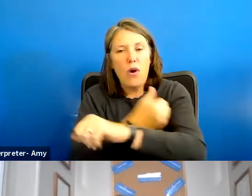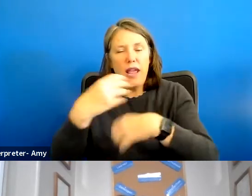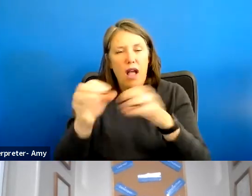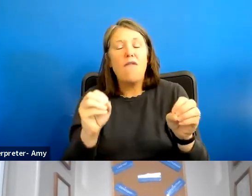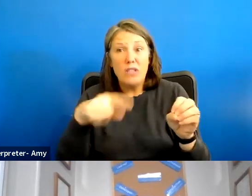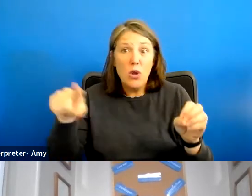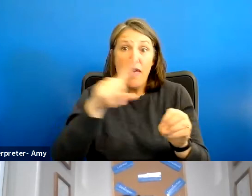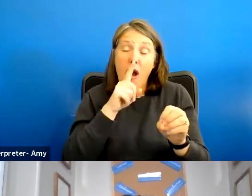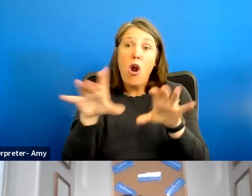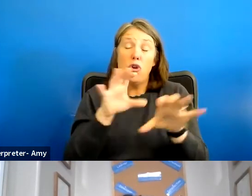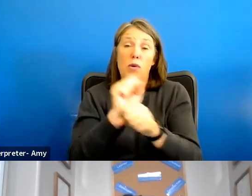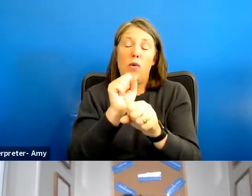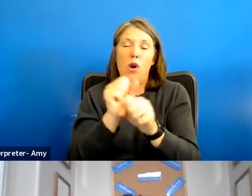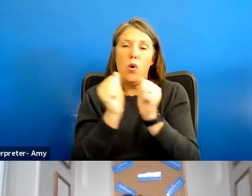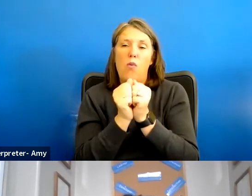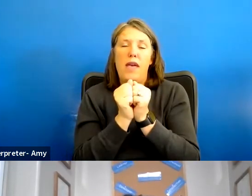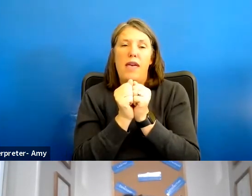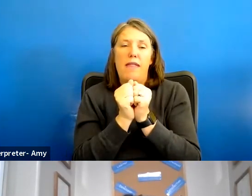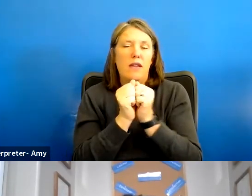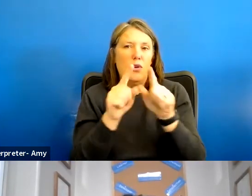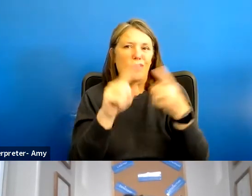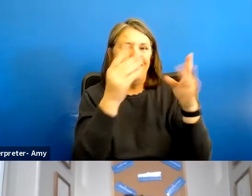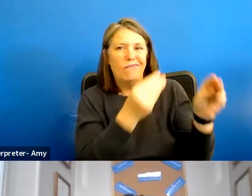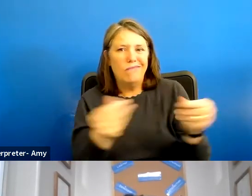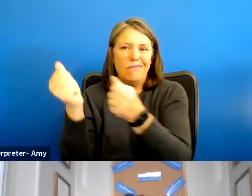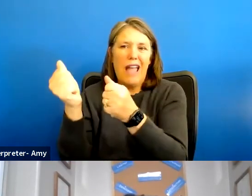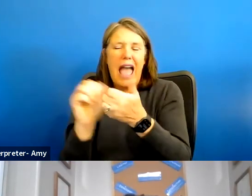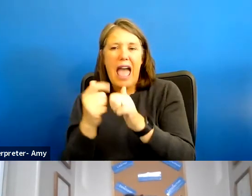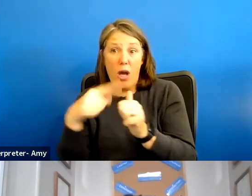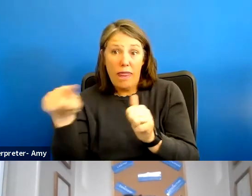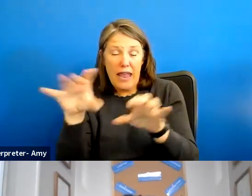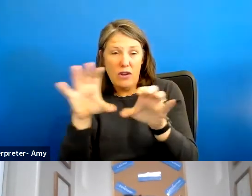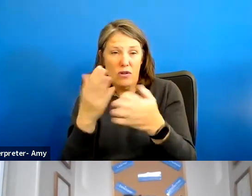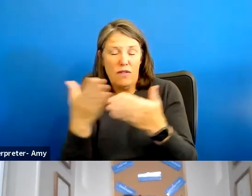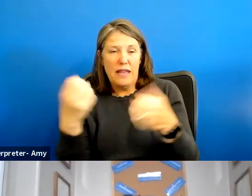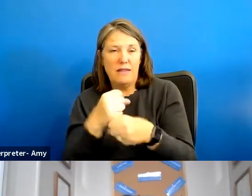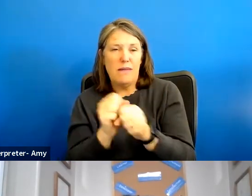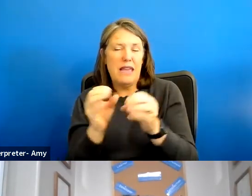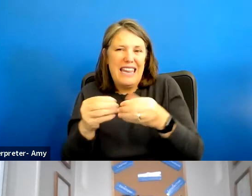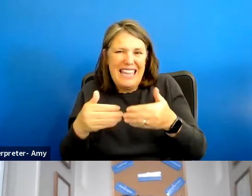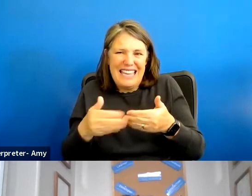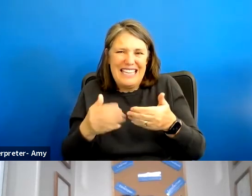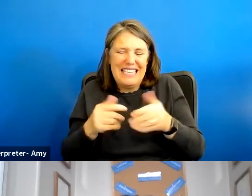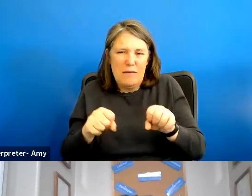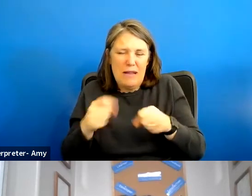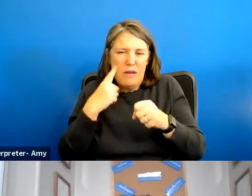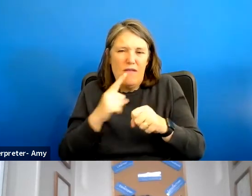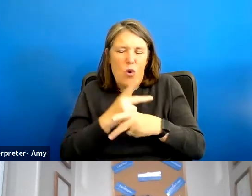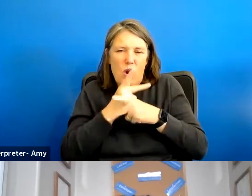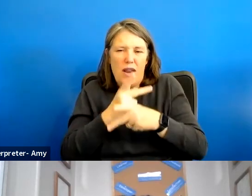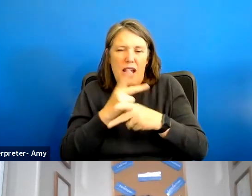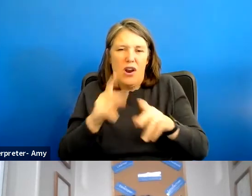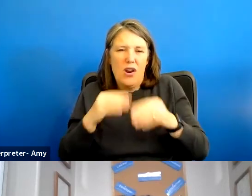public authority to streamline the way that they do things, make it as easy as possible for caregivers to get